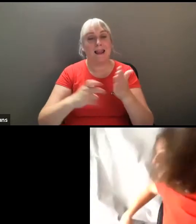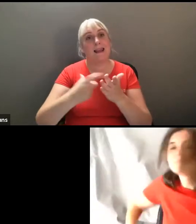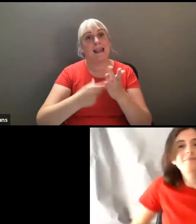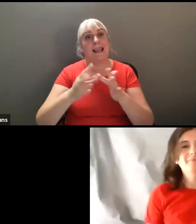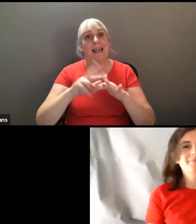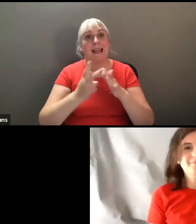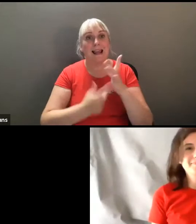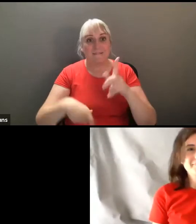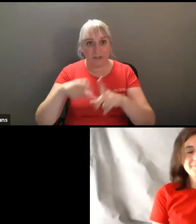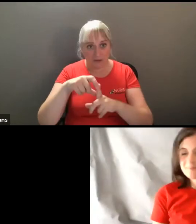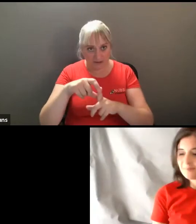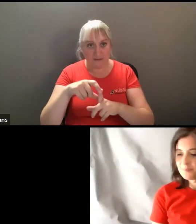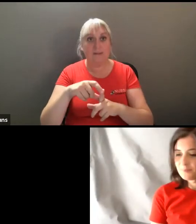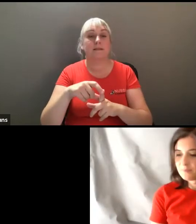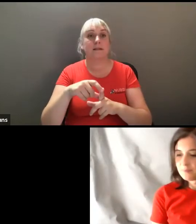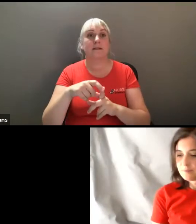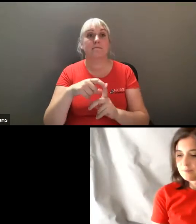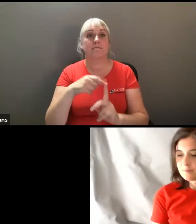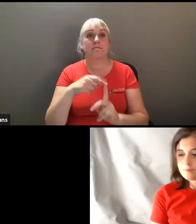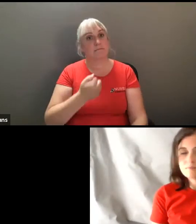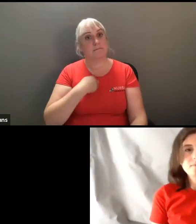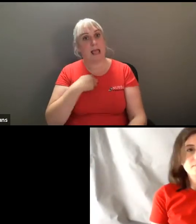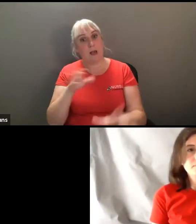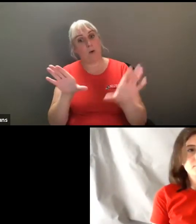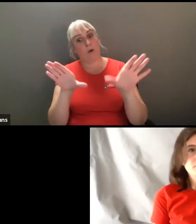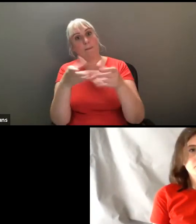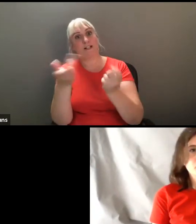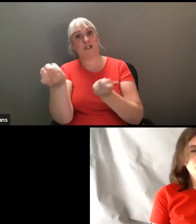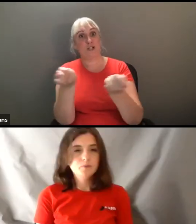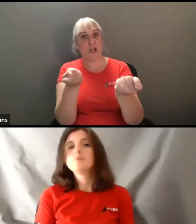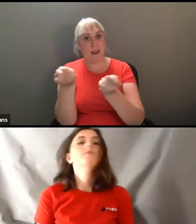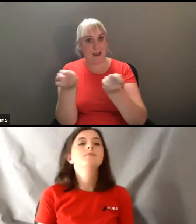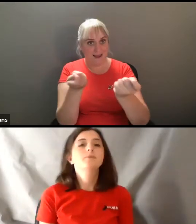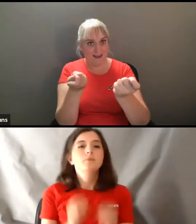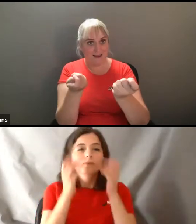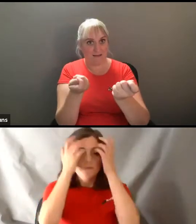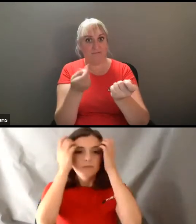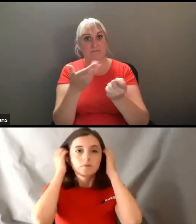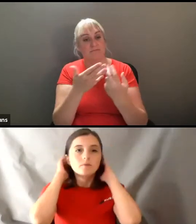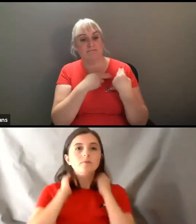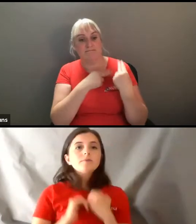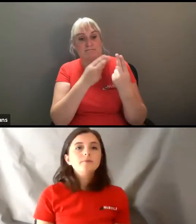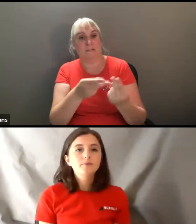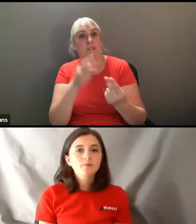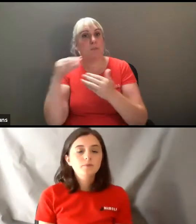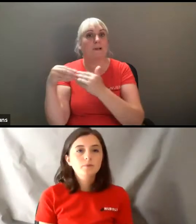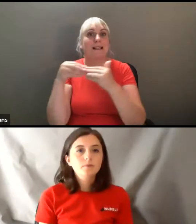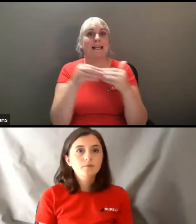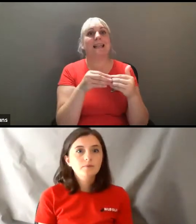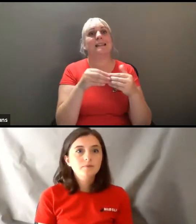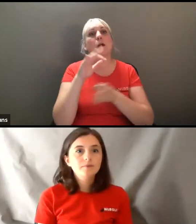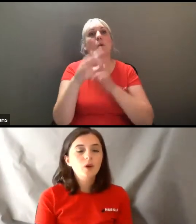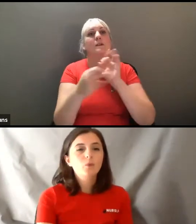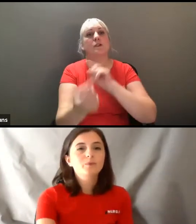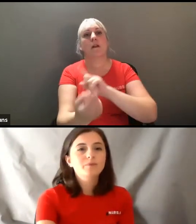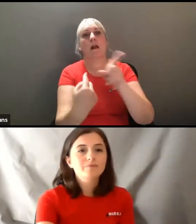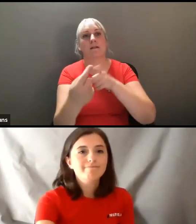who is our Commission Chair, and she will be leading the question and answer